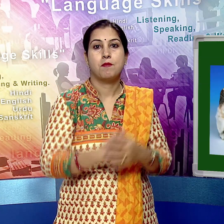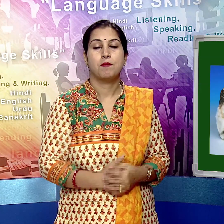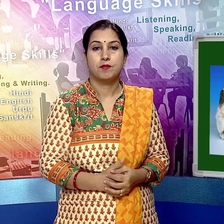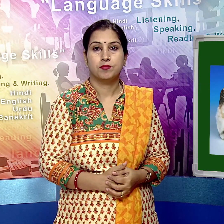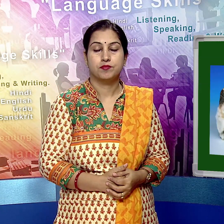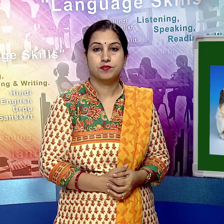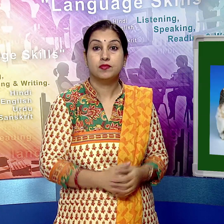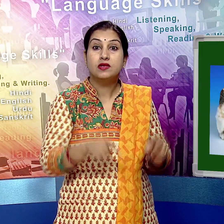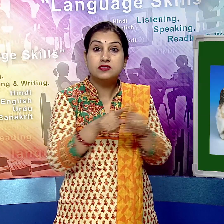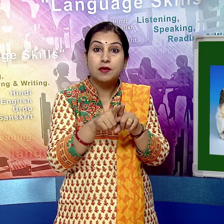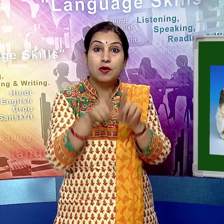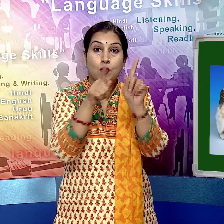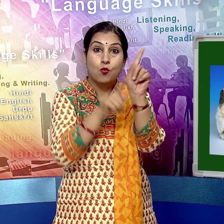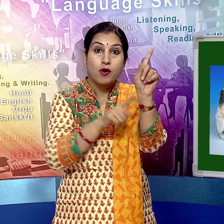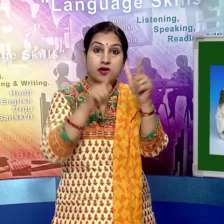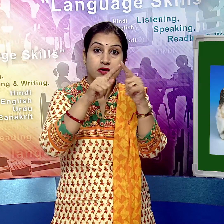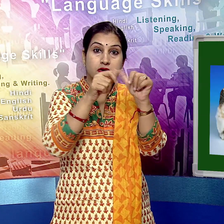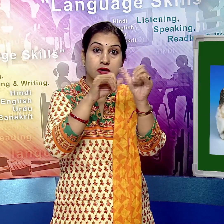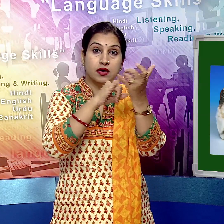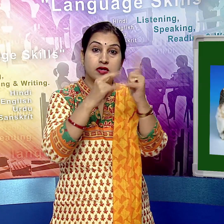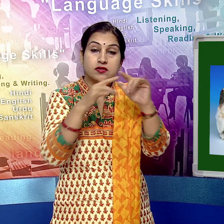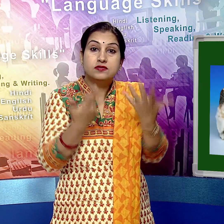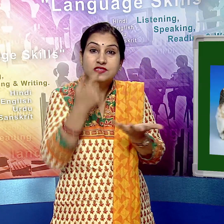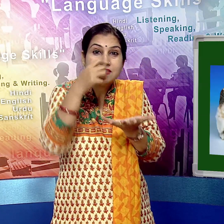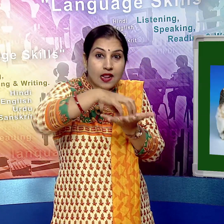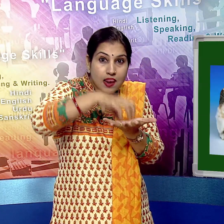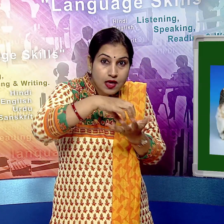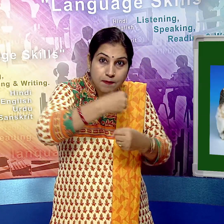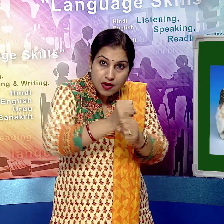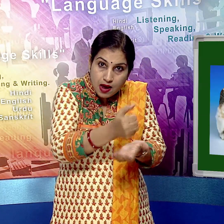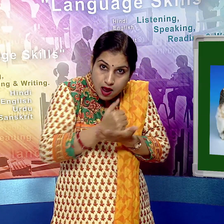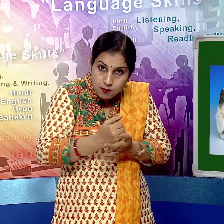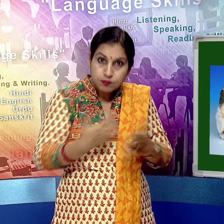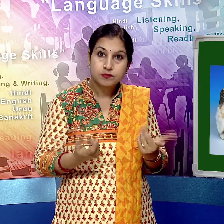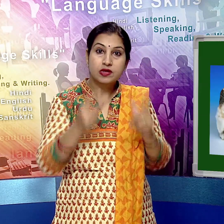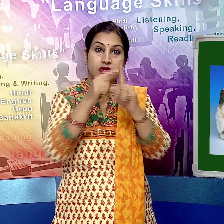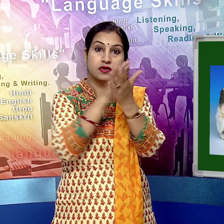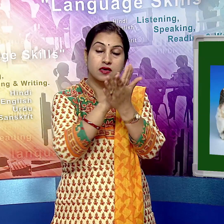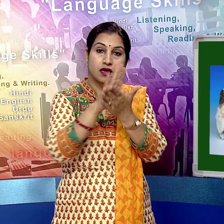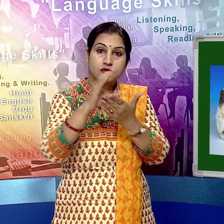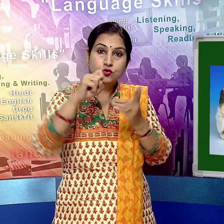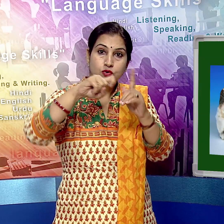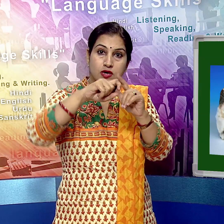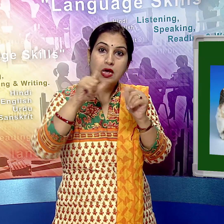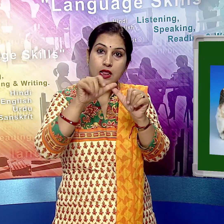And yeast helps in preparation of idli, dhokla,